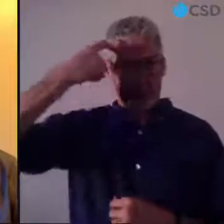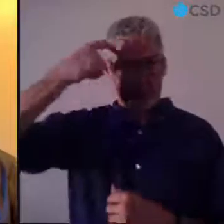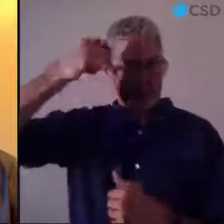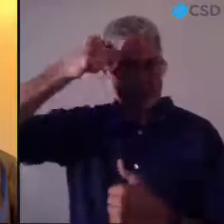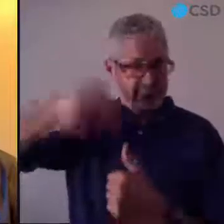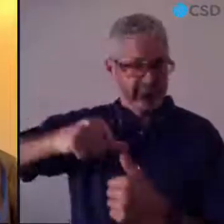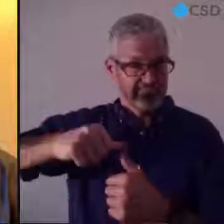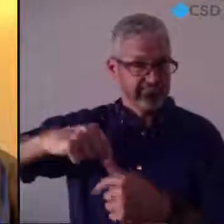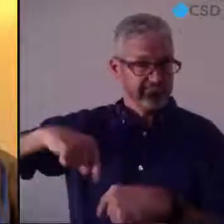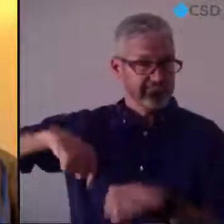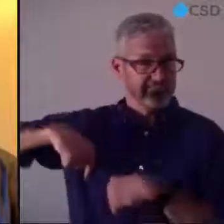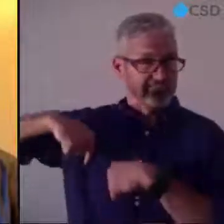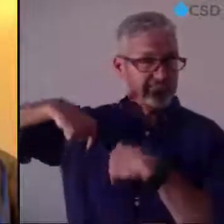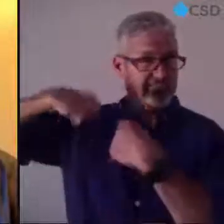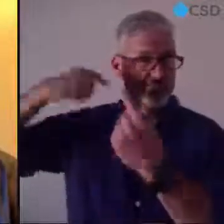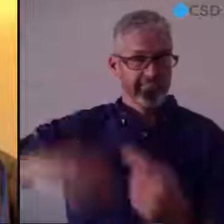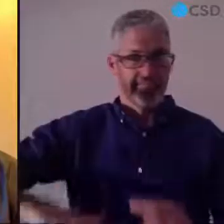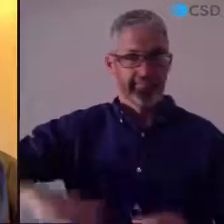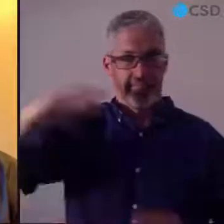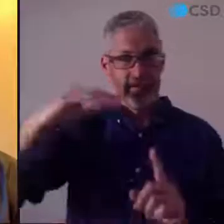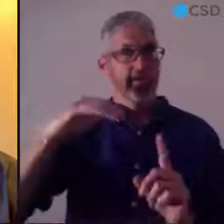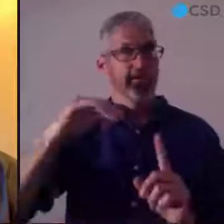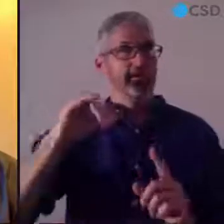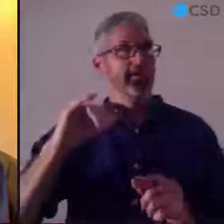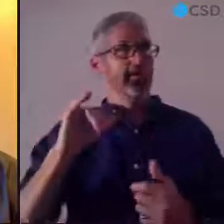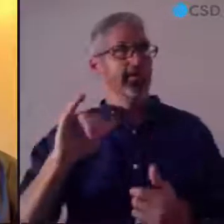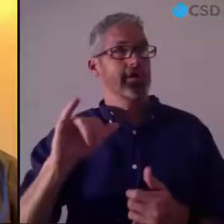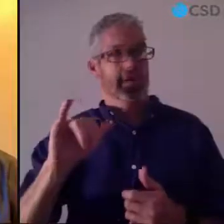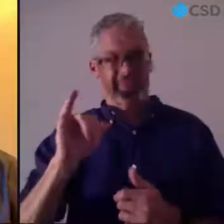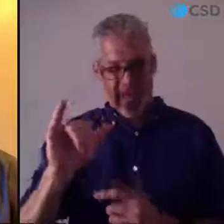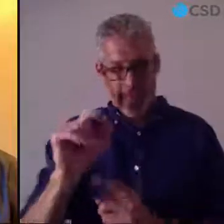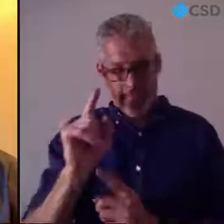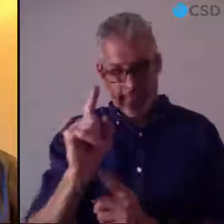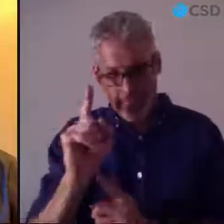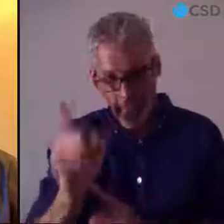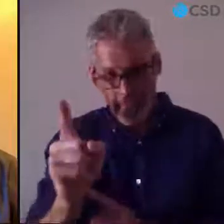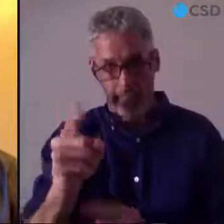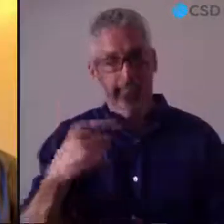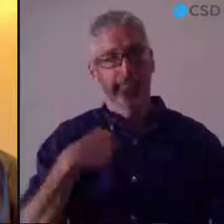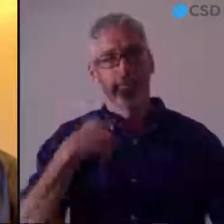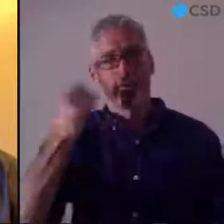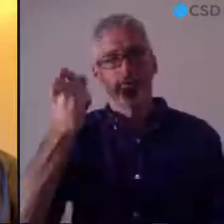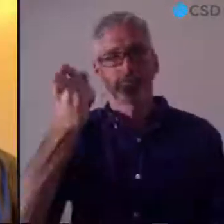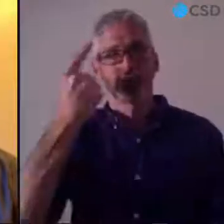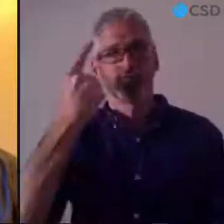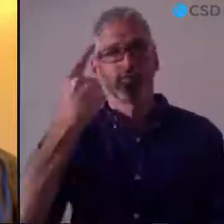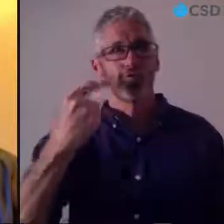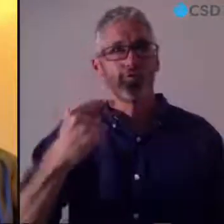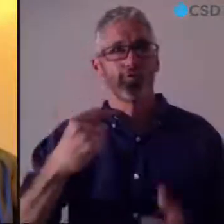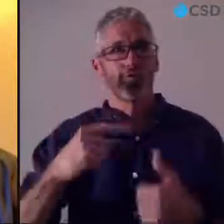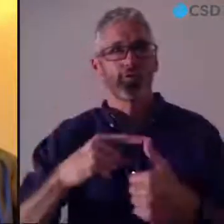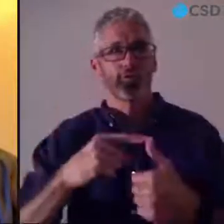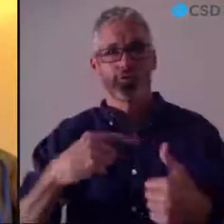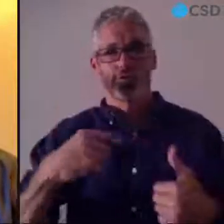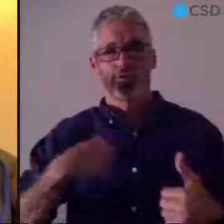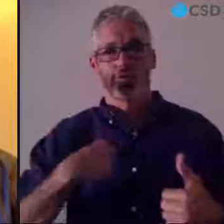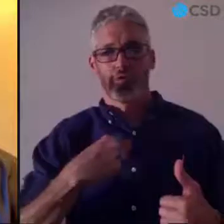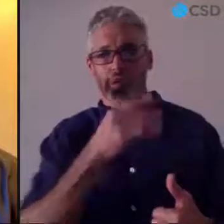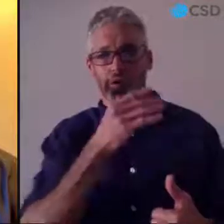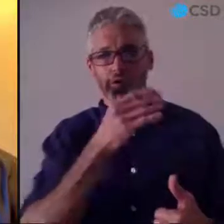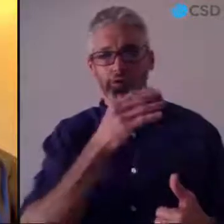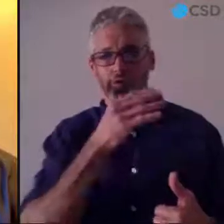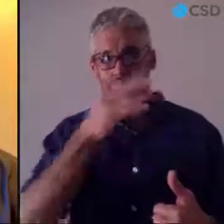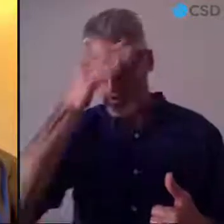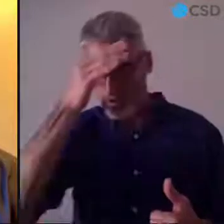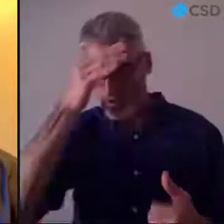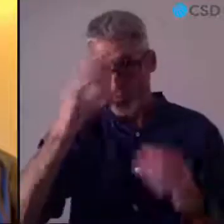profound moments in my life. And it's something that I have remembered ever since. That moment, I